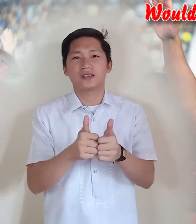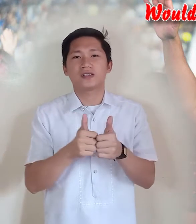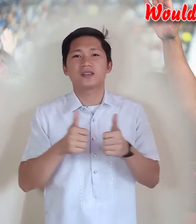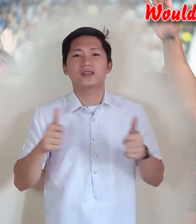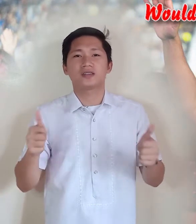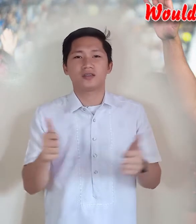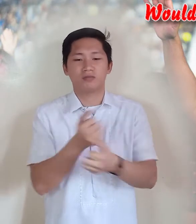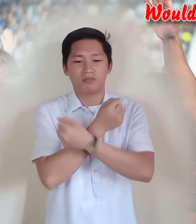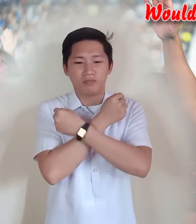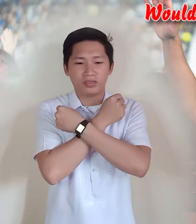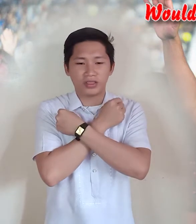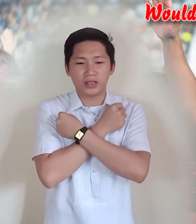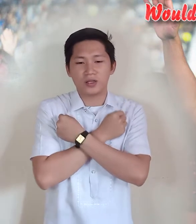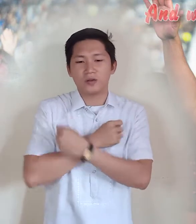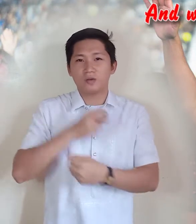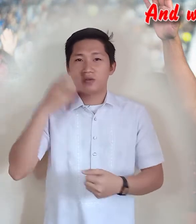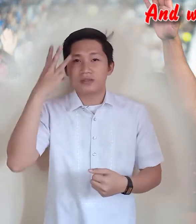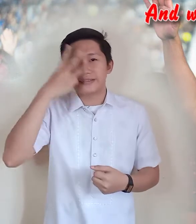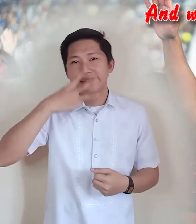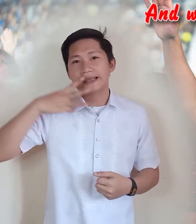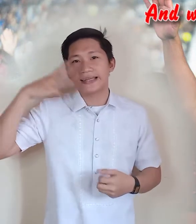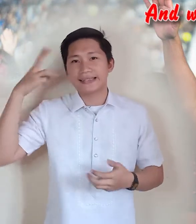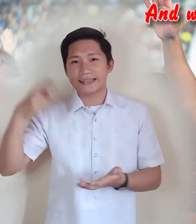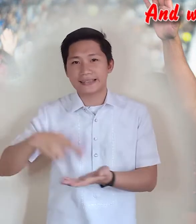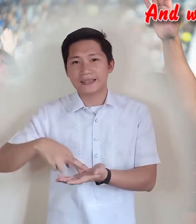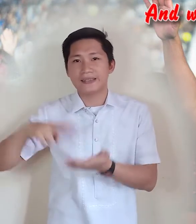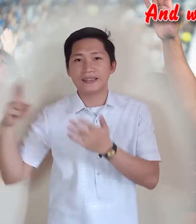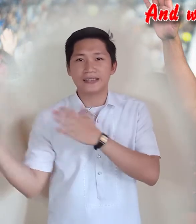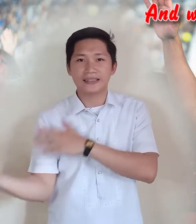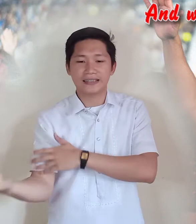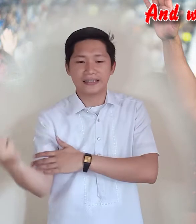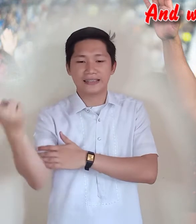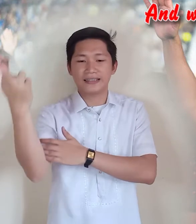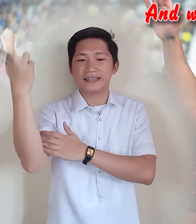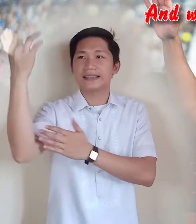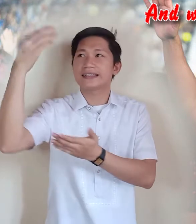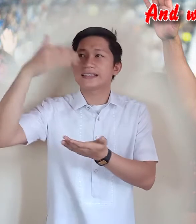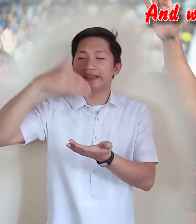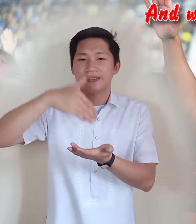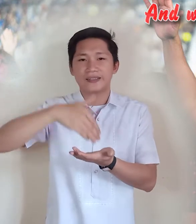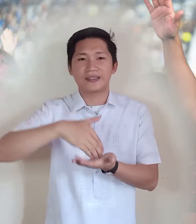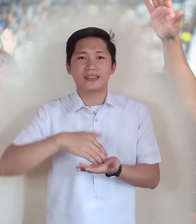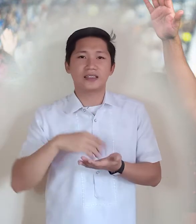with love and watch me rise again?